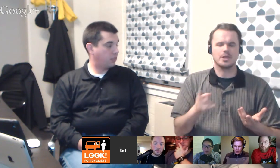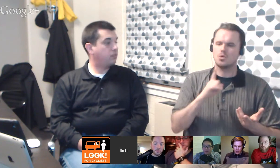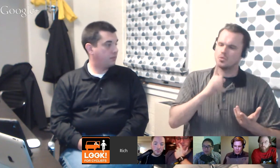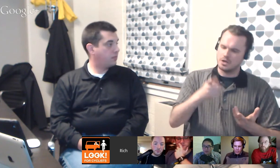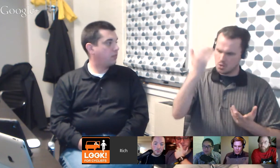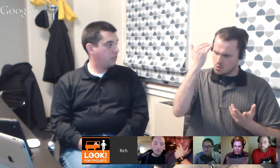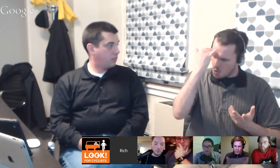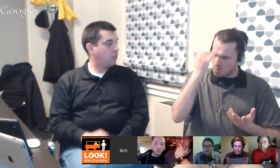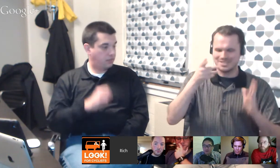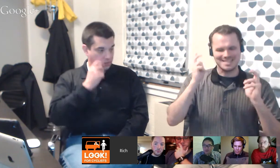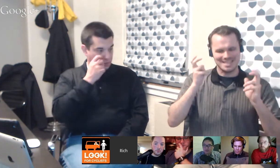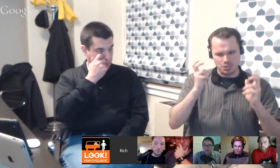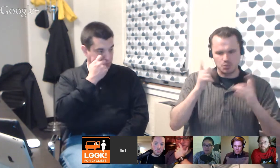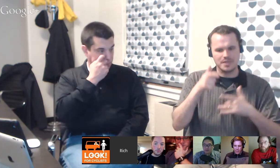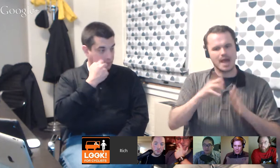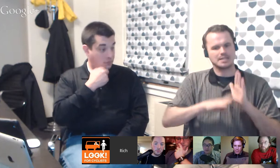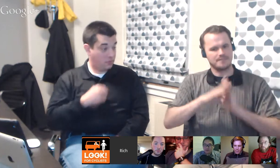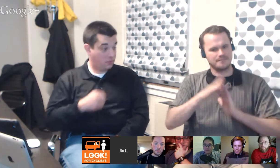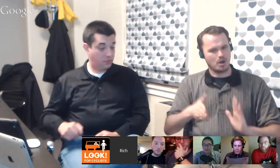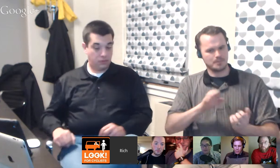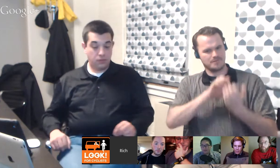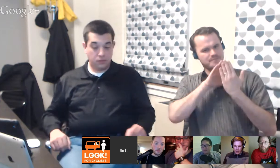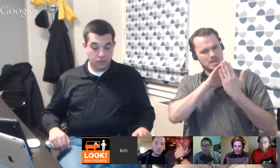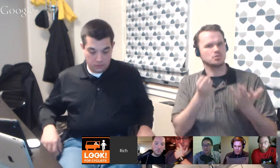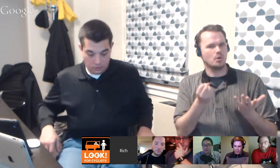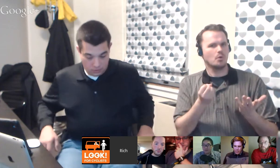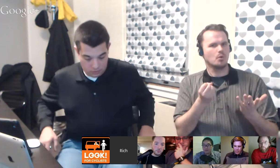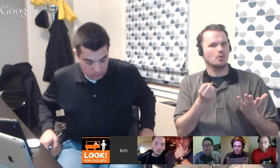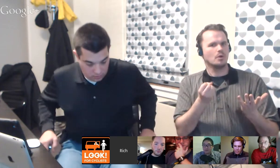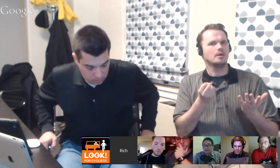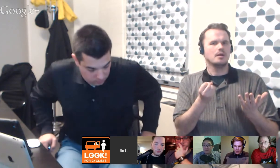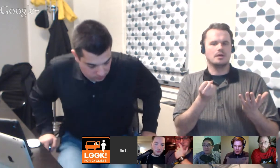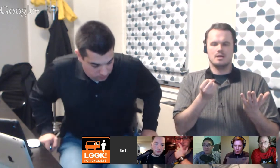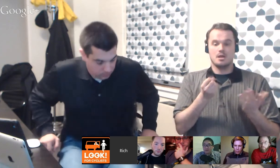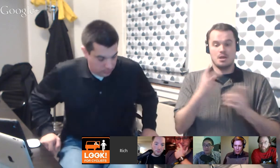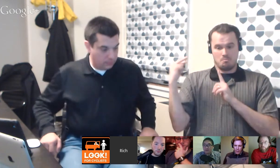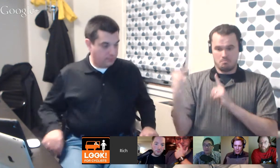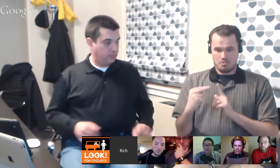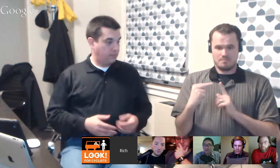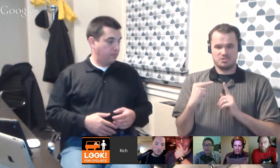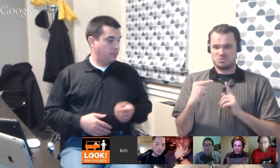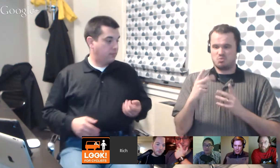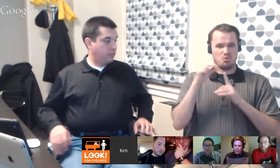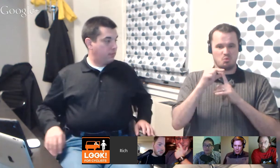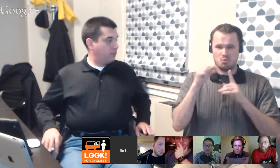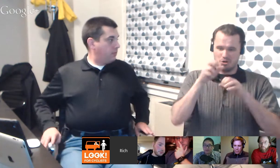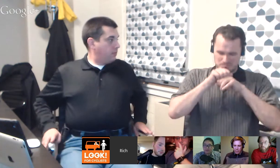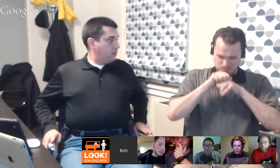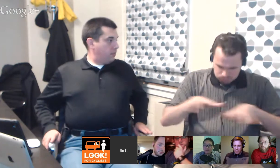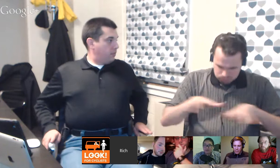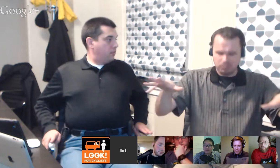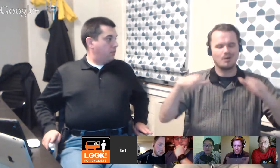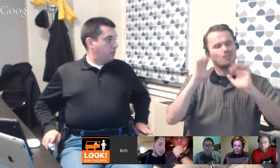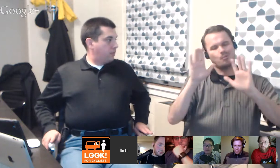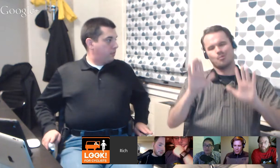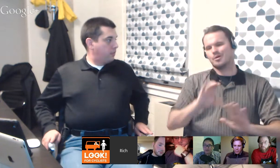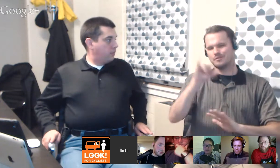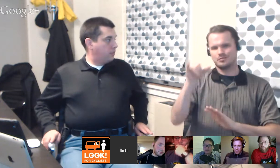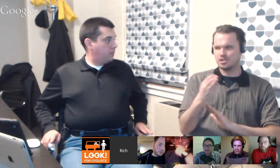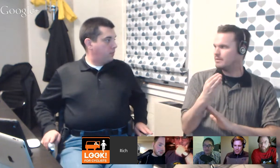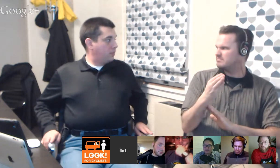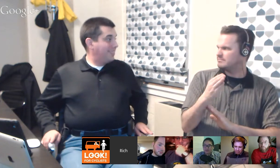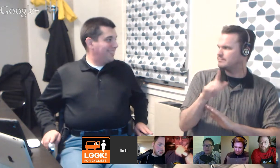knows the issues that developers face. And so in terms of just getting the word out, he has done an incredible job and continues to